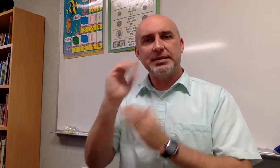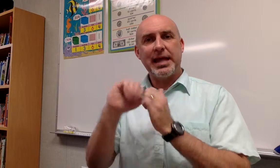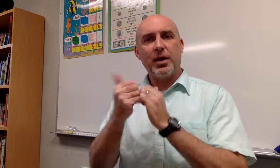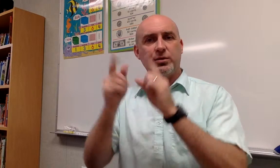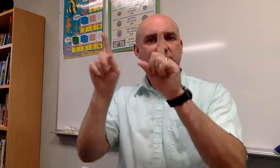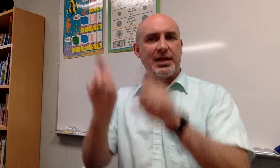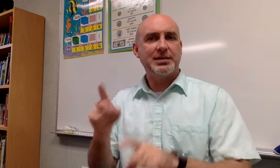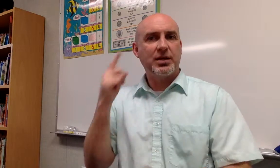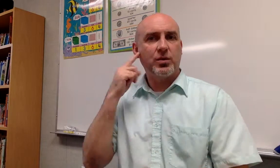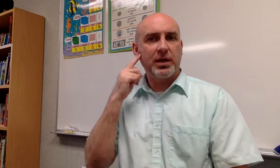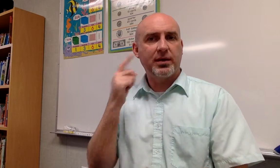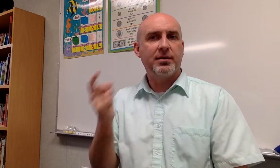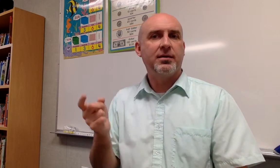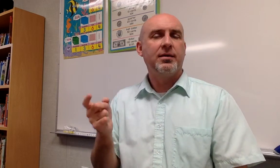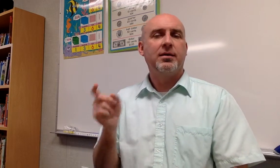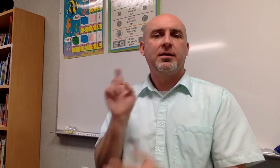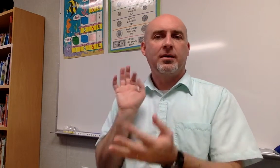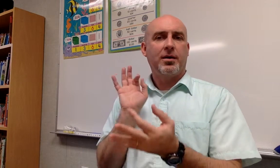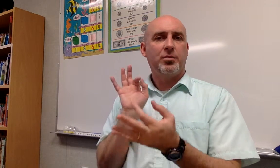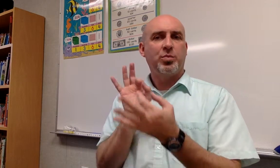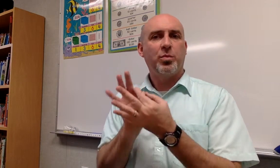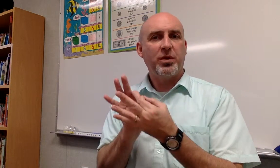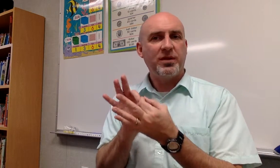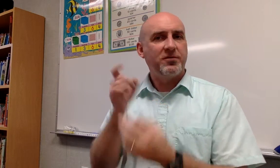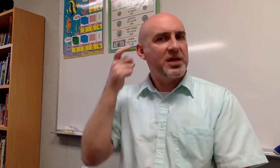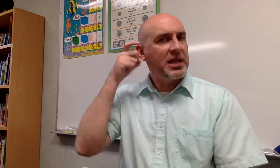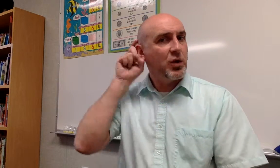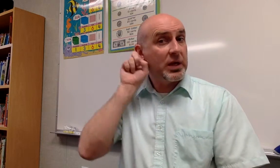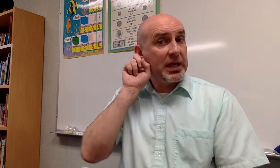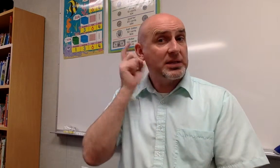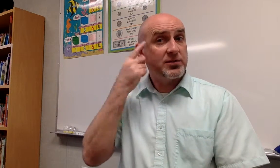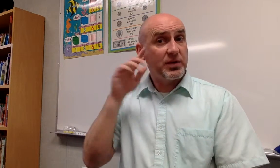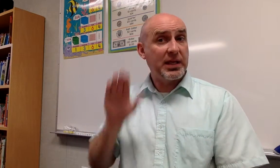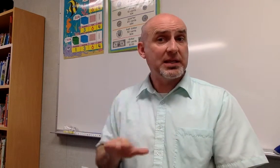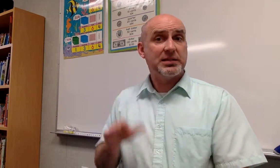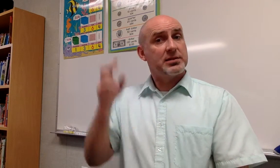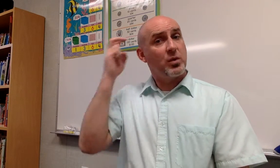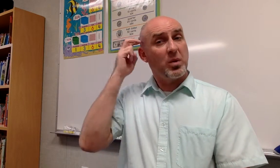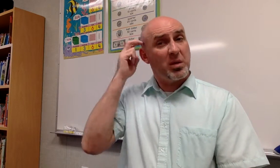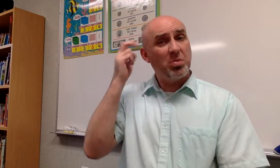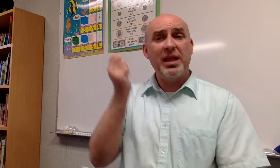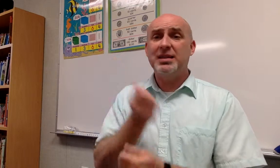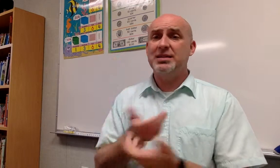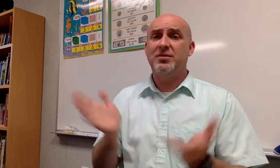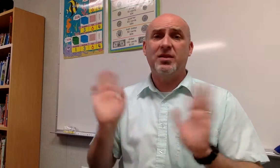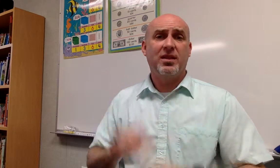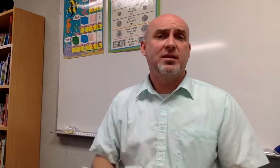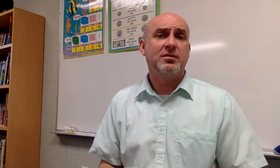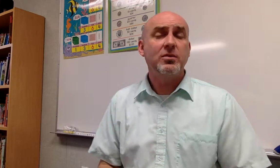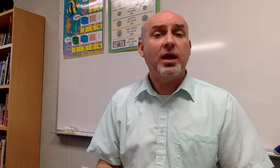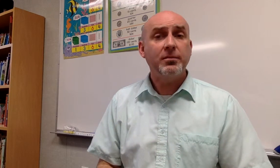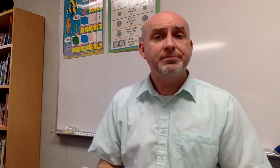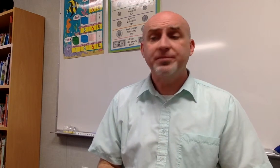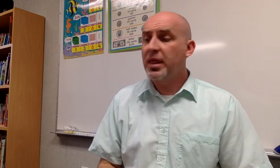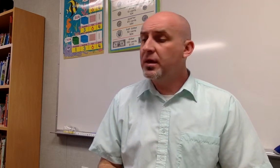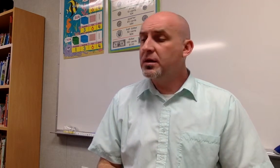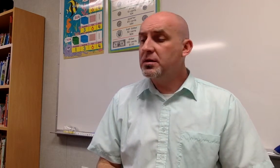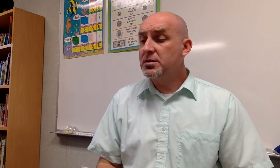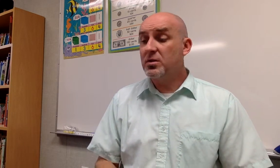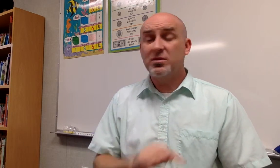how to test hearing, appropriately fit hearing aids for kids, implants, everything, okay? So that's